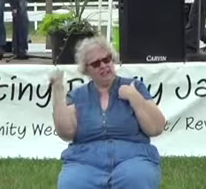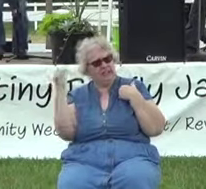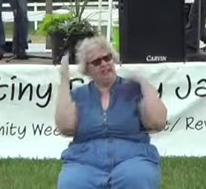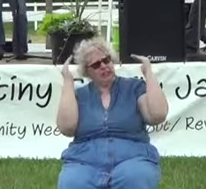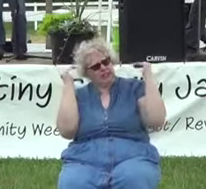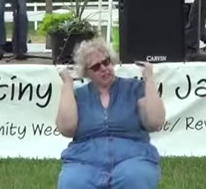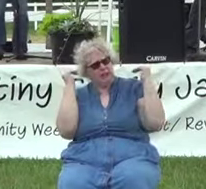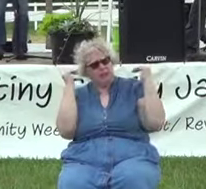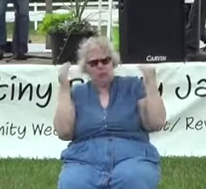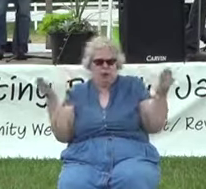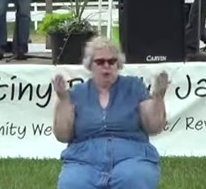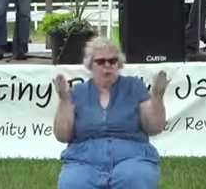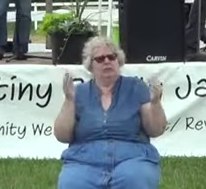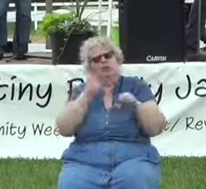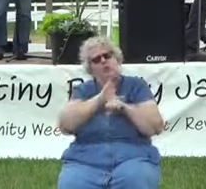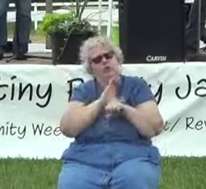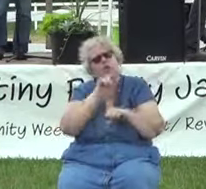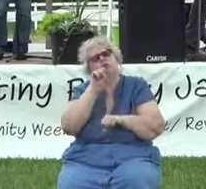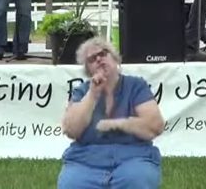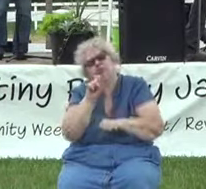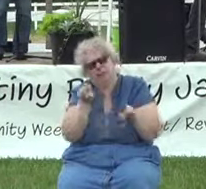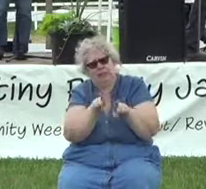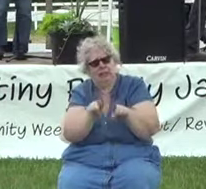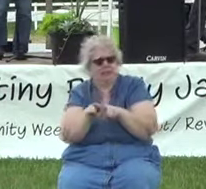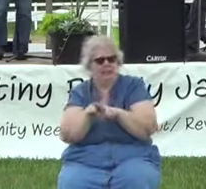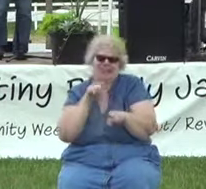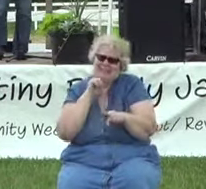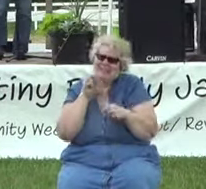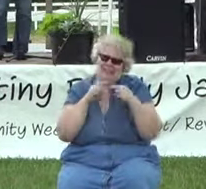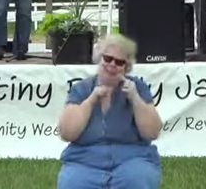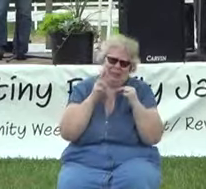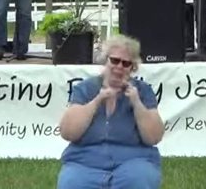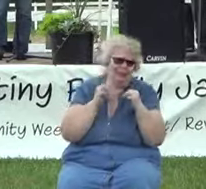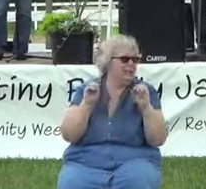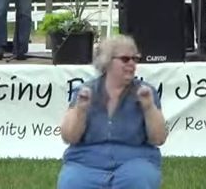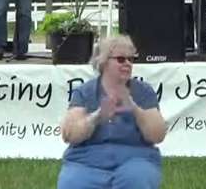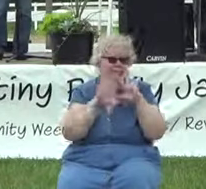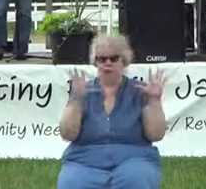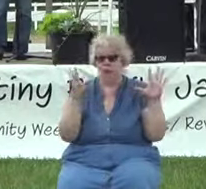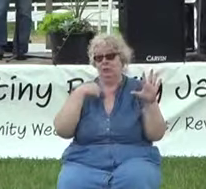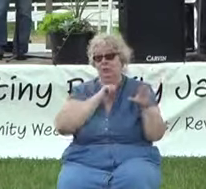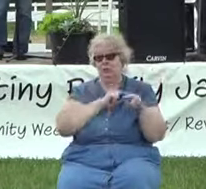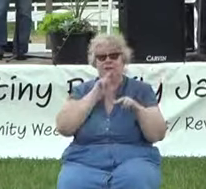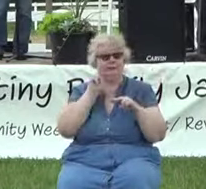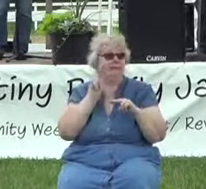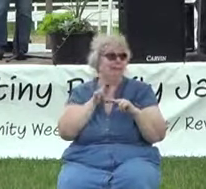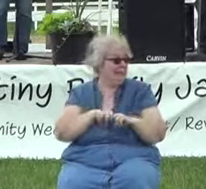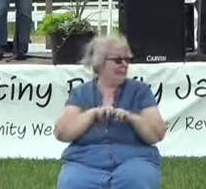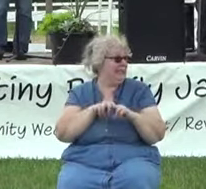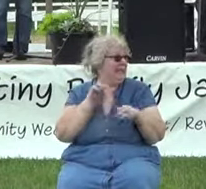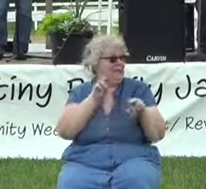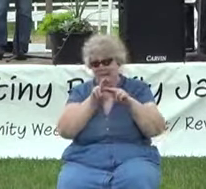what the church should be. It isn't the building. It's obvious this morning, here we sat in a grassy